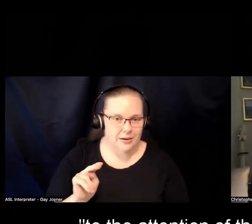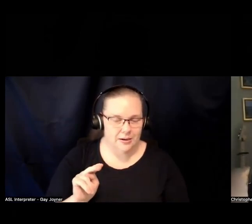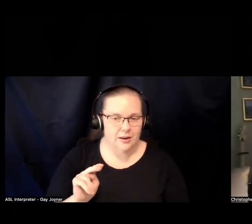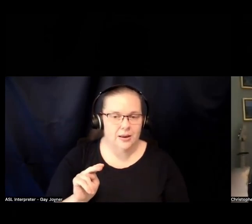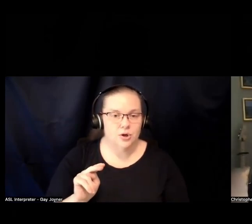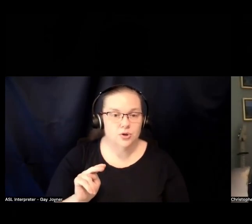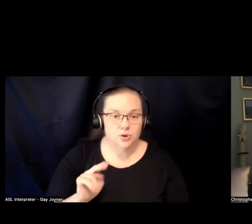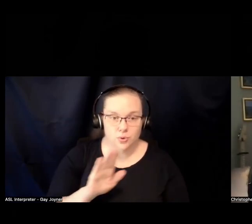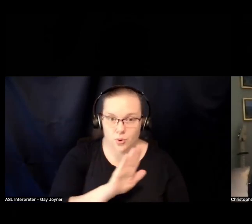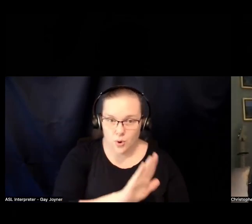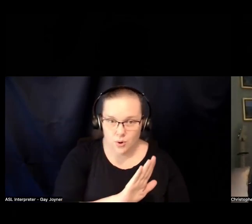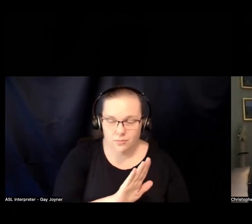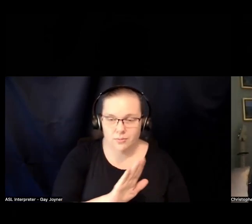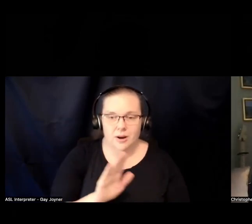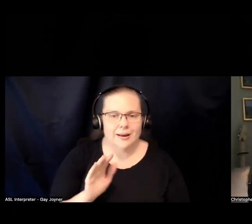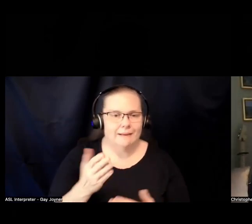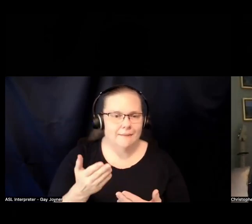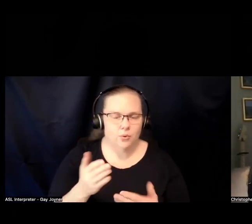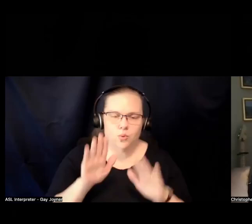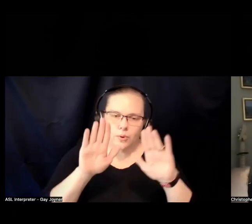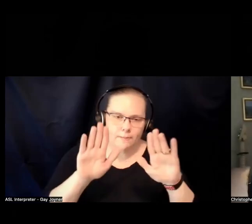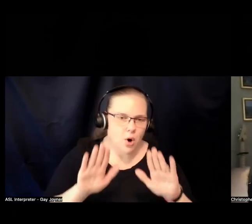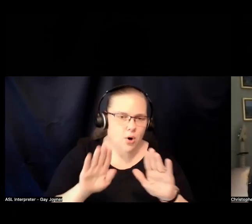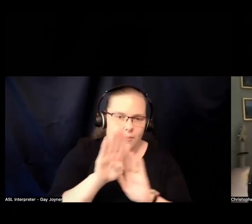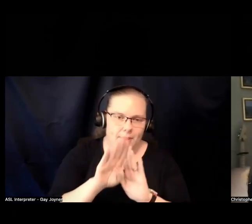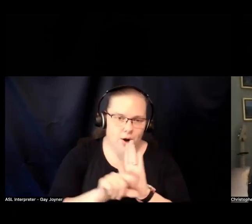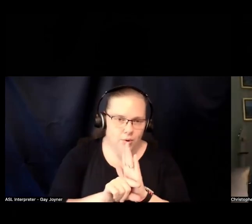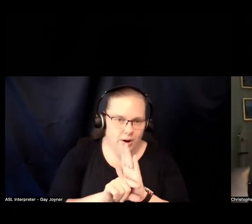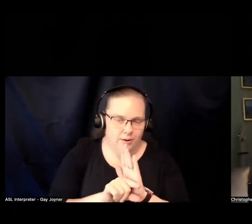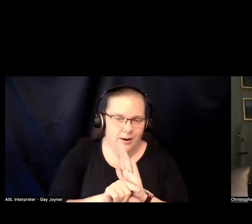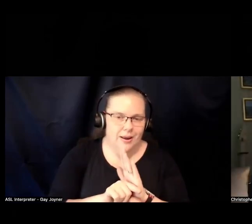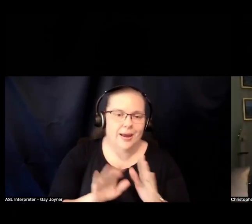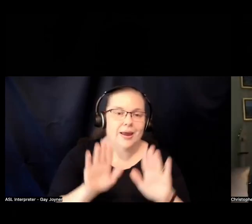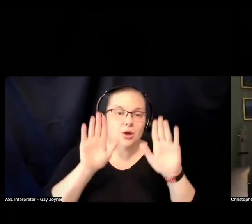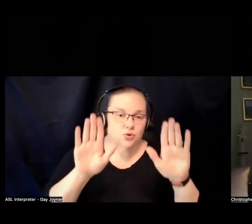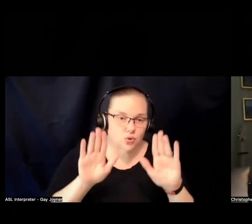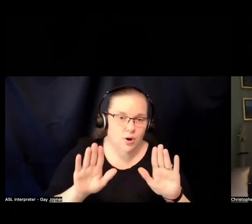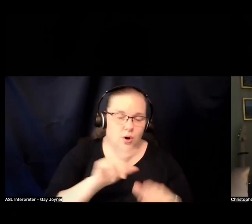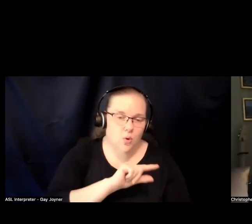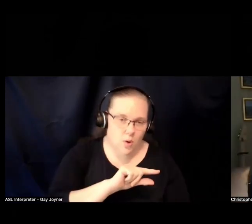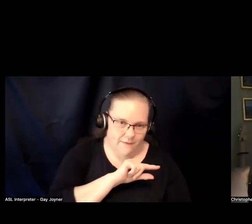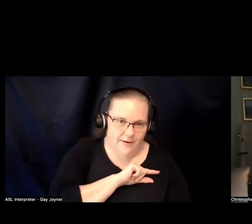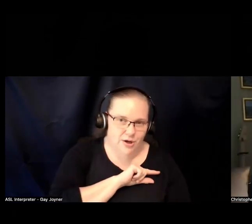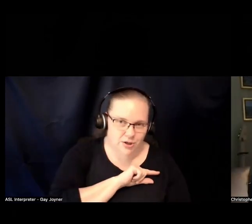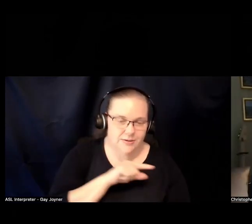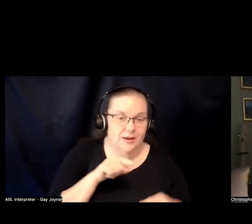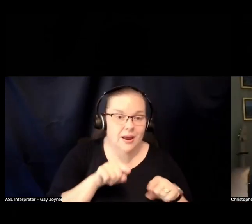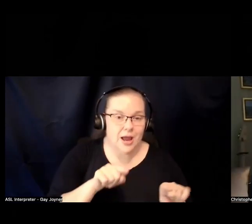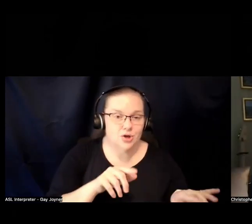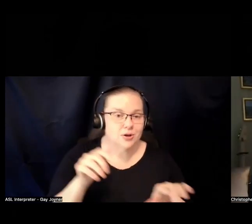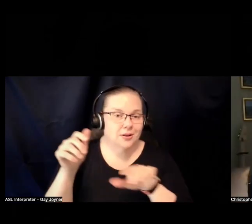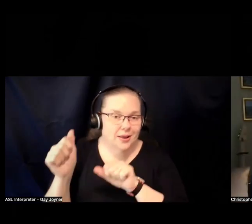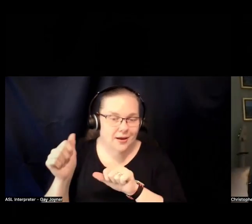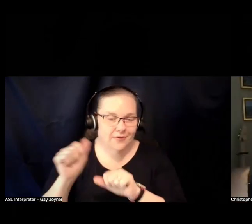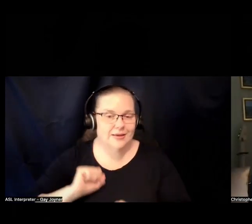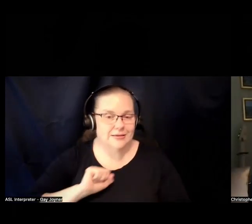as a whole Anna's remarkable background and record and extraordinary qualifications. As she exited the Senate office